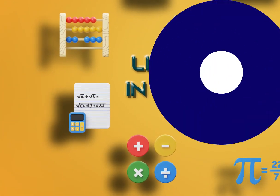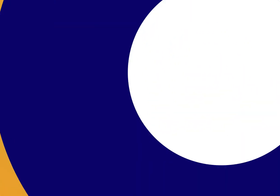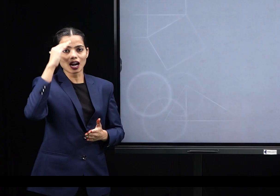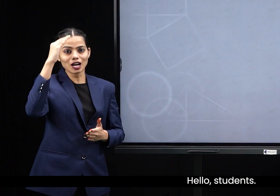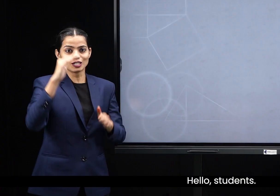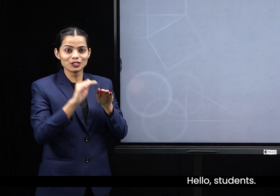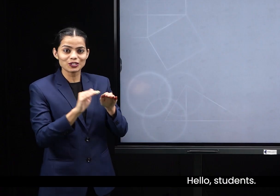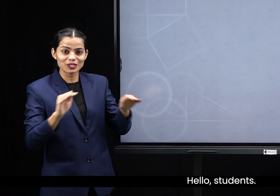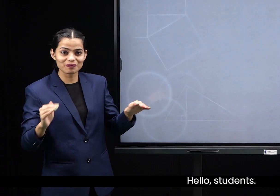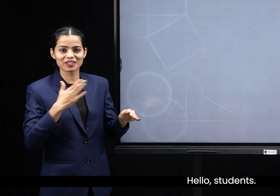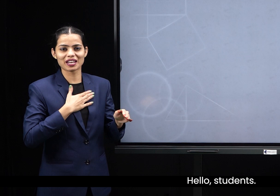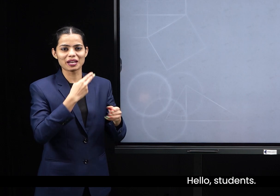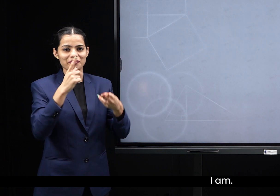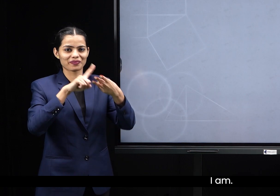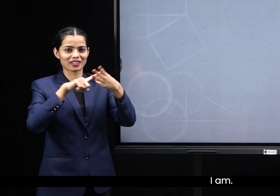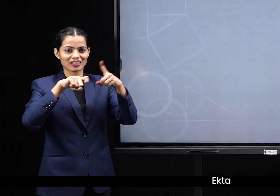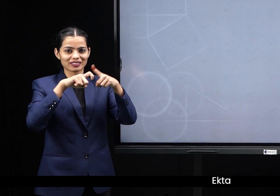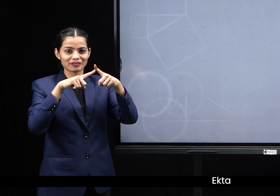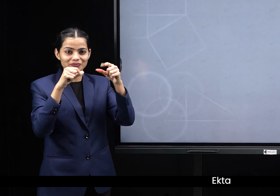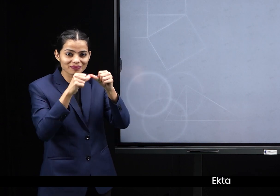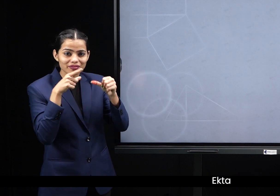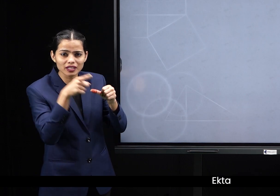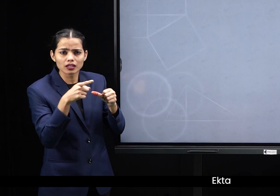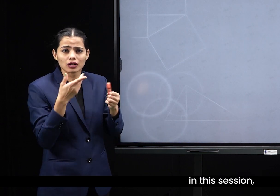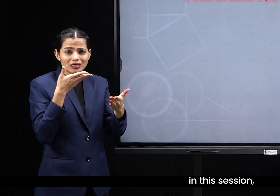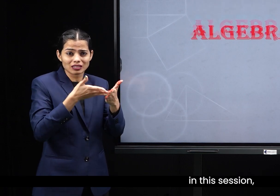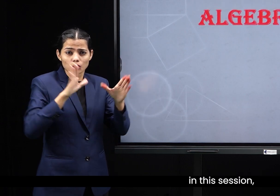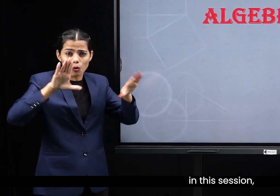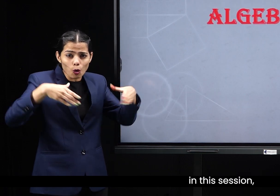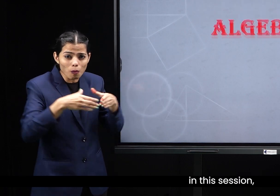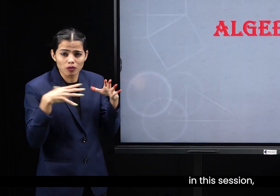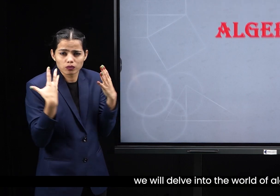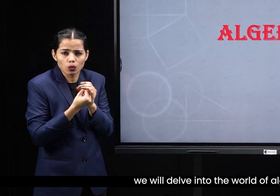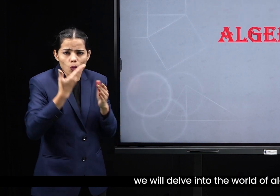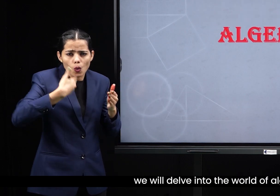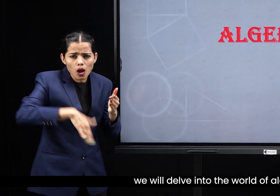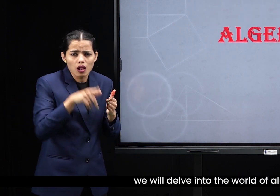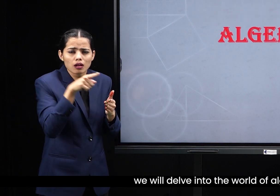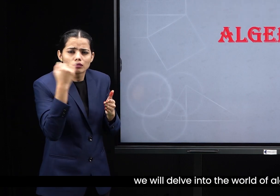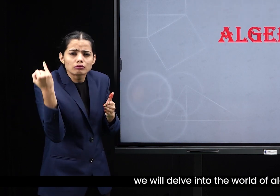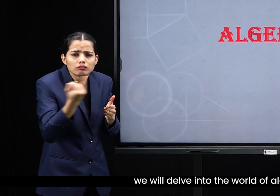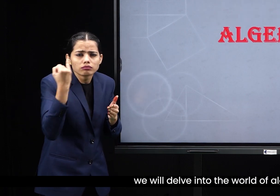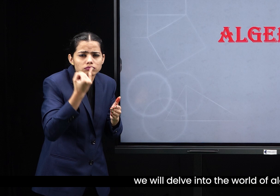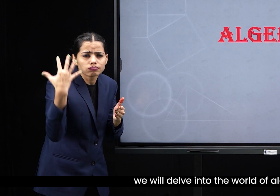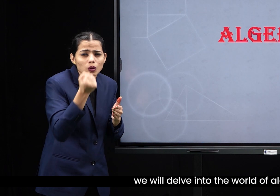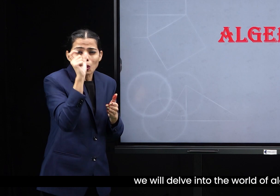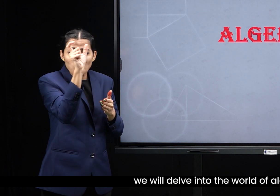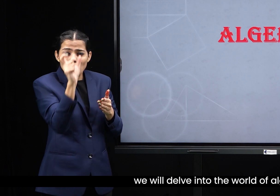Hello students, I am Itta. In this session, we will delve into the world of algebra,